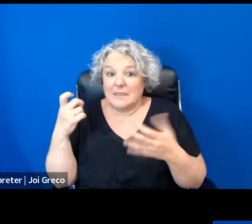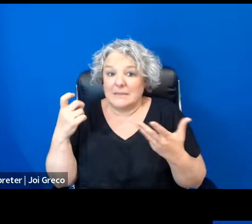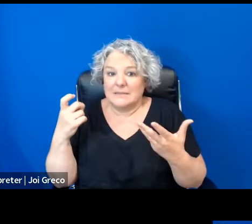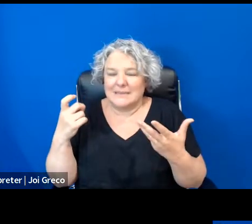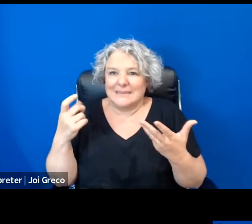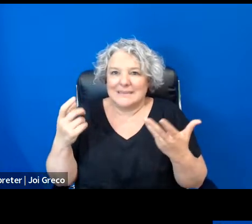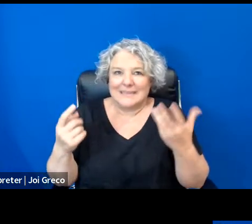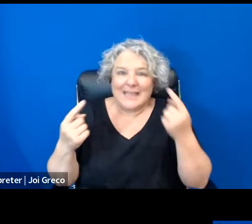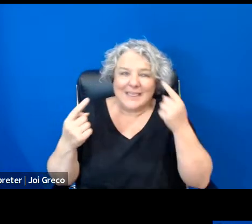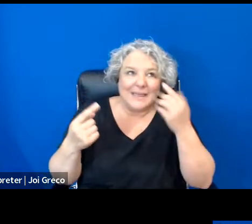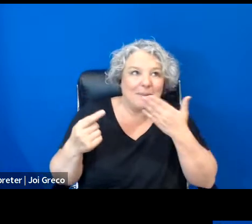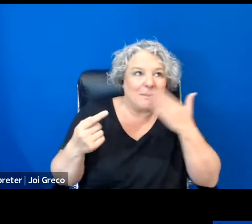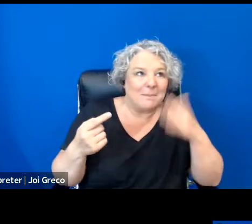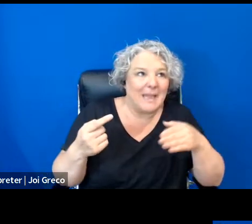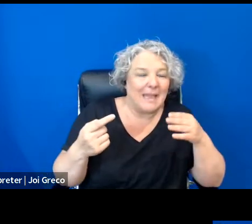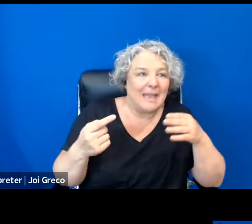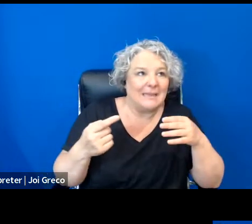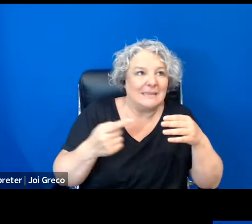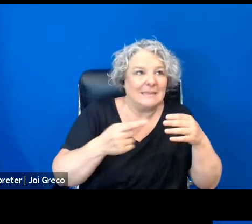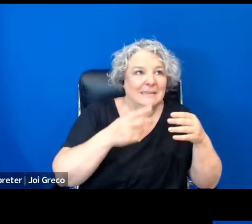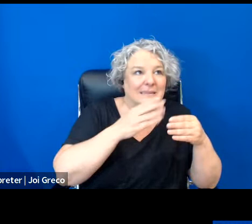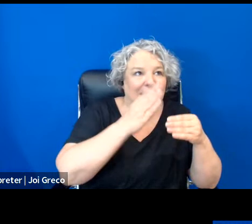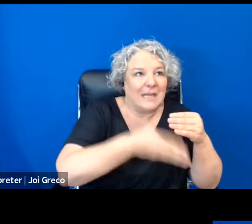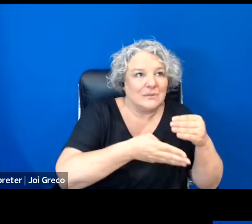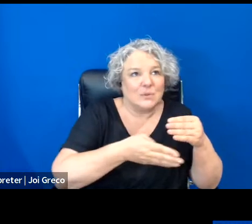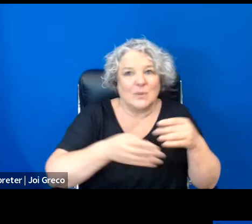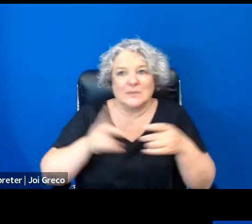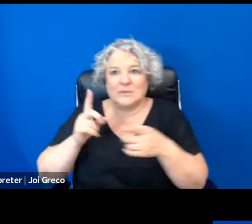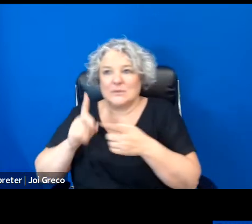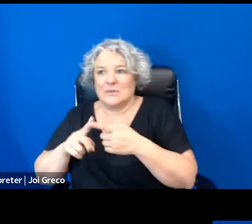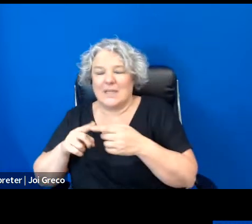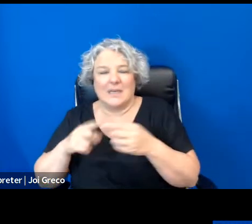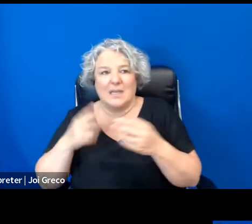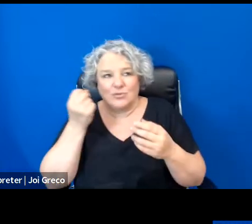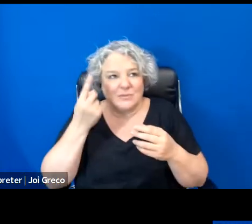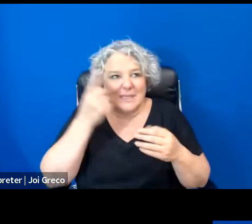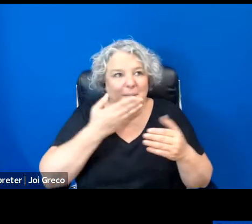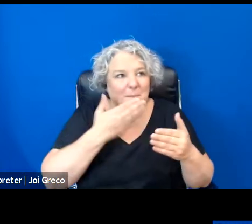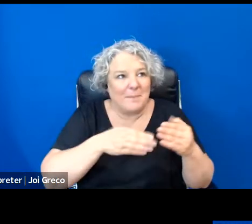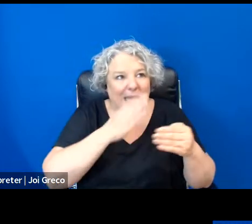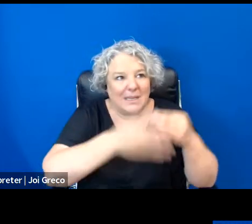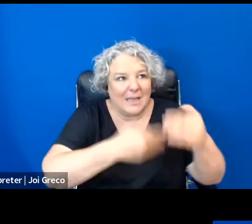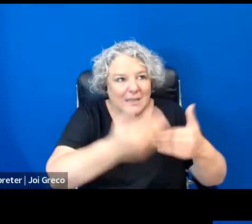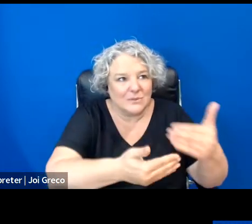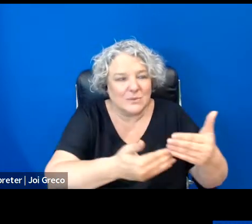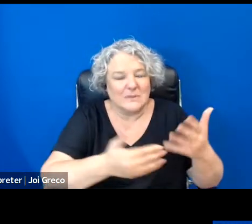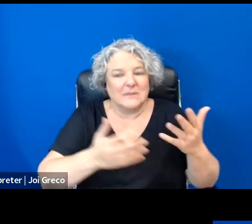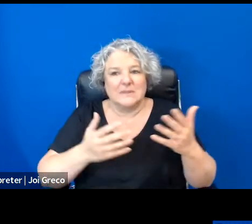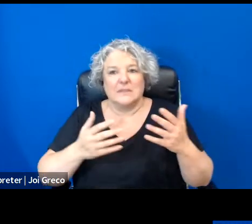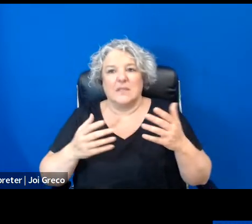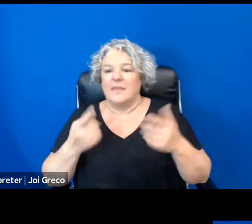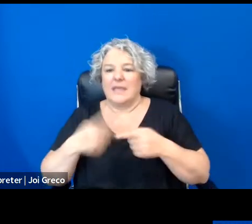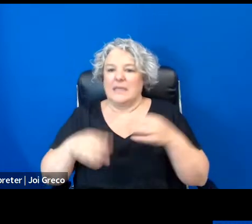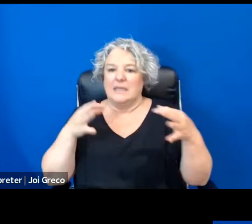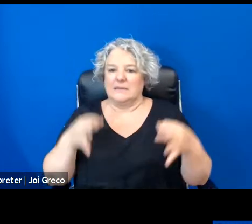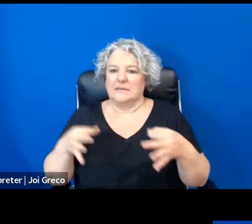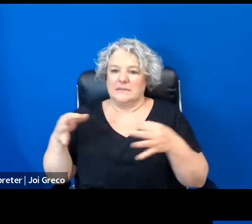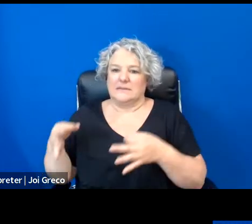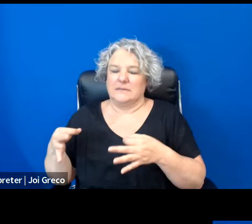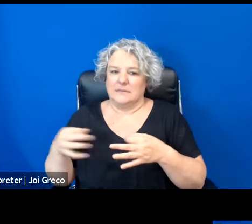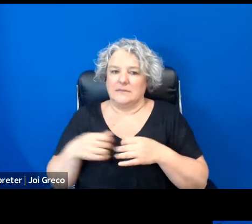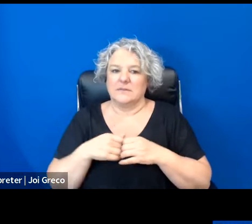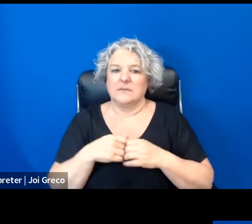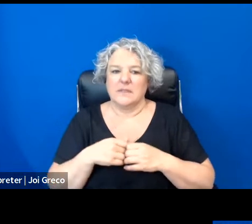weigh bad consequences. They can't perceive bad consequences and so on. Anyway, I think something that's really important in